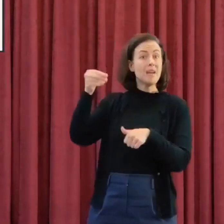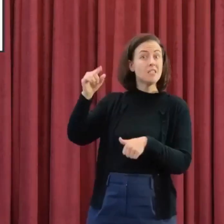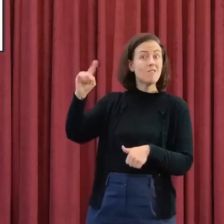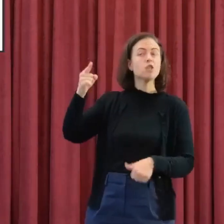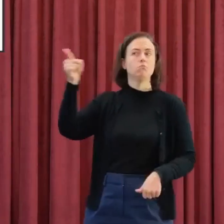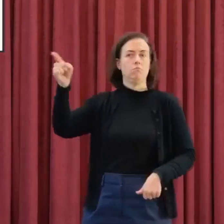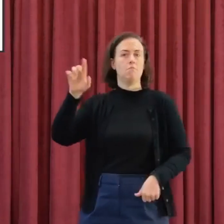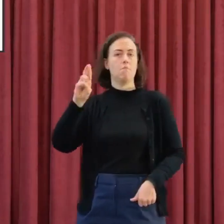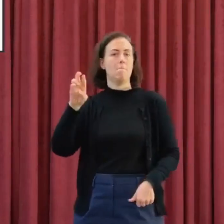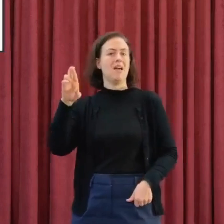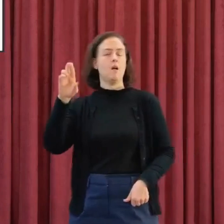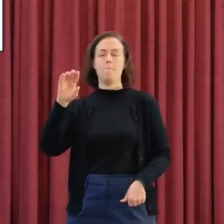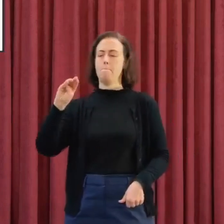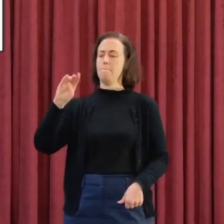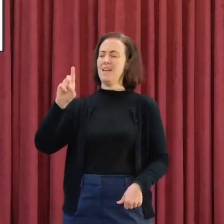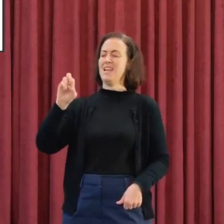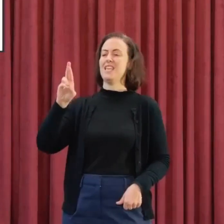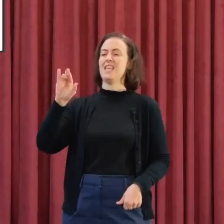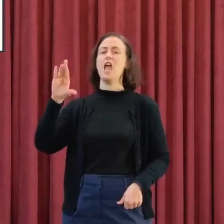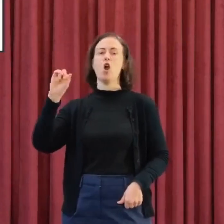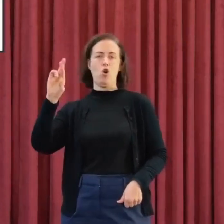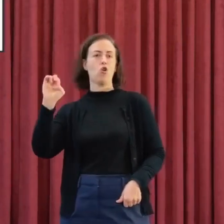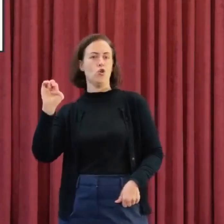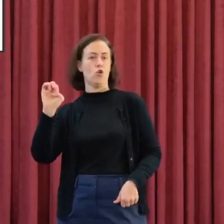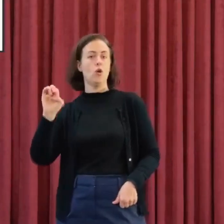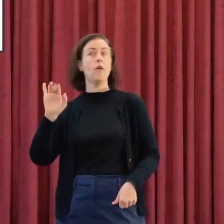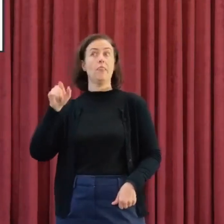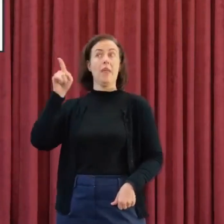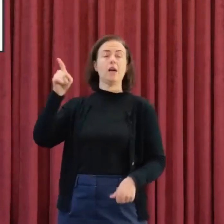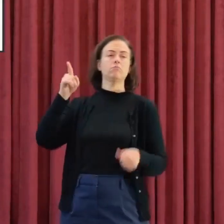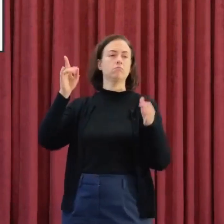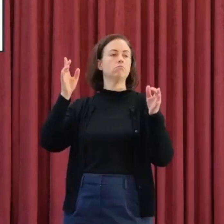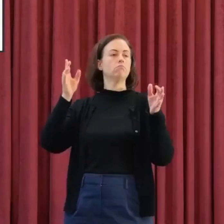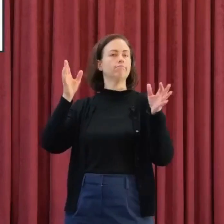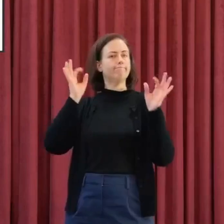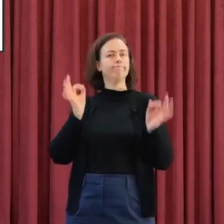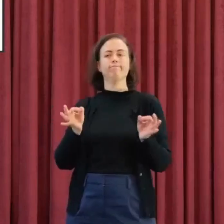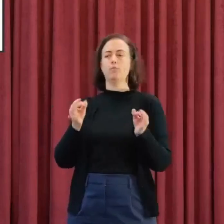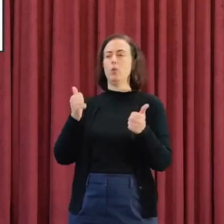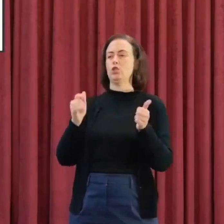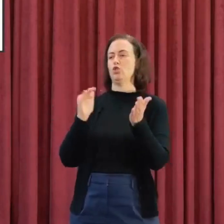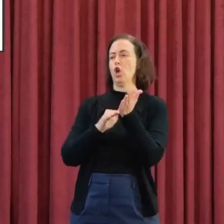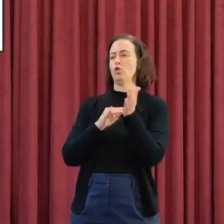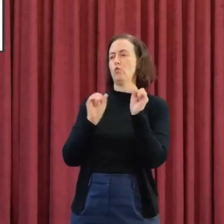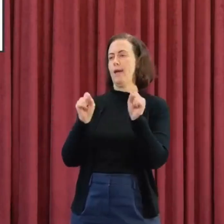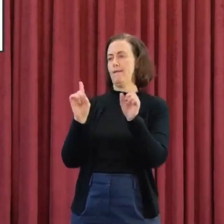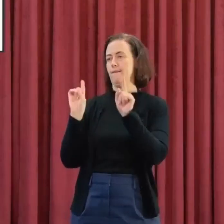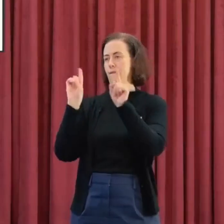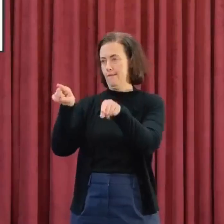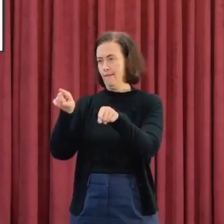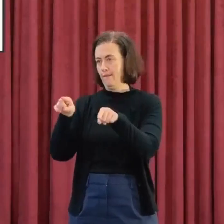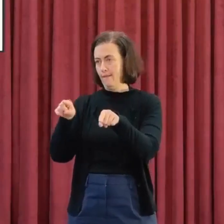that's the one decides which doctor you can see. And also doctor can say,